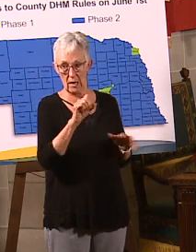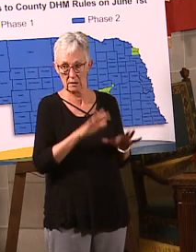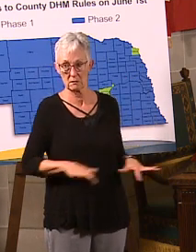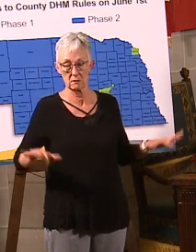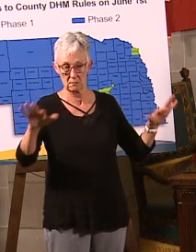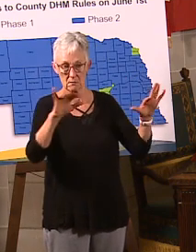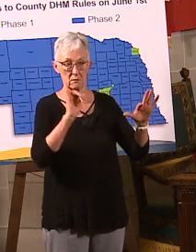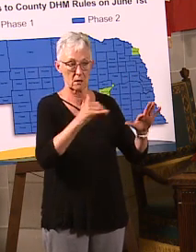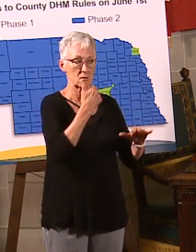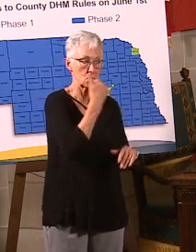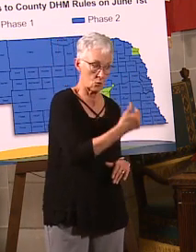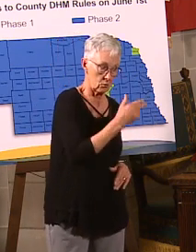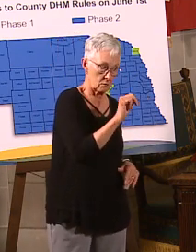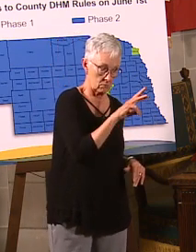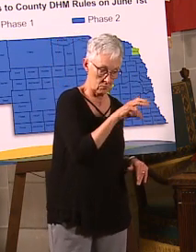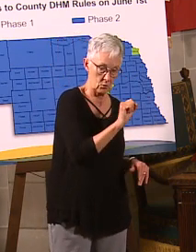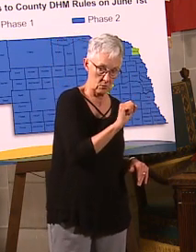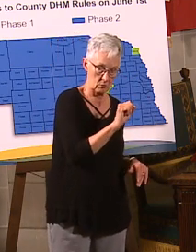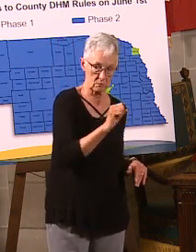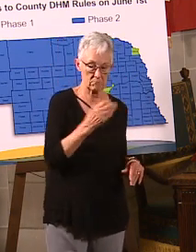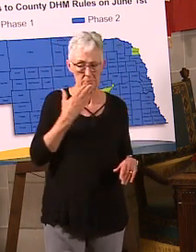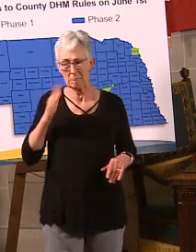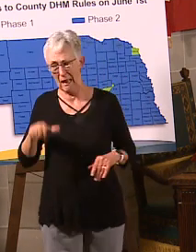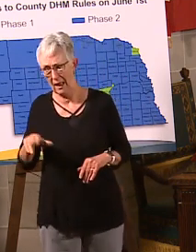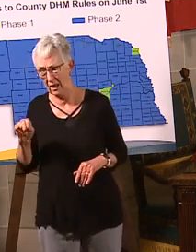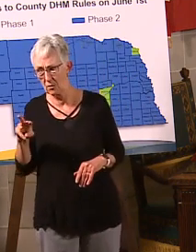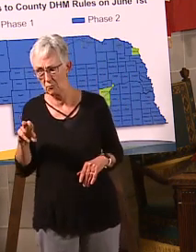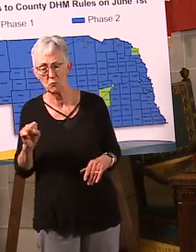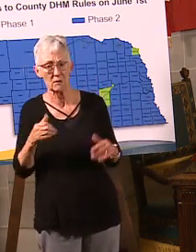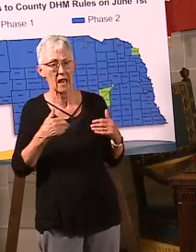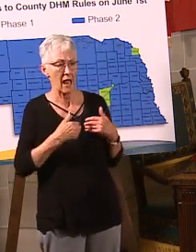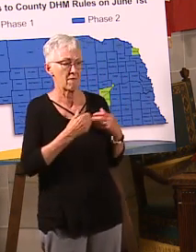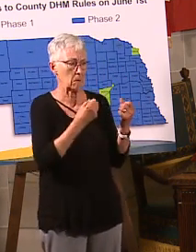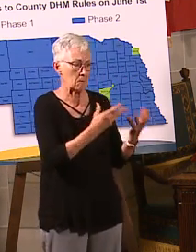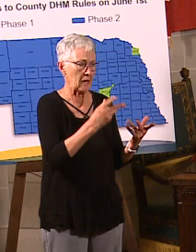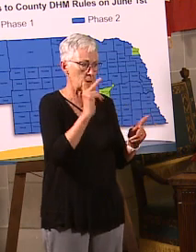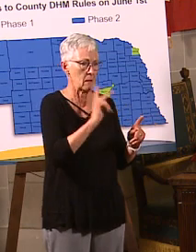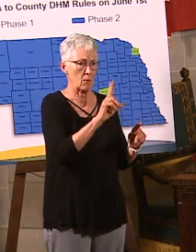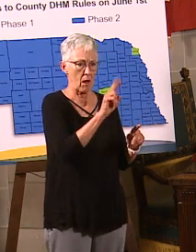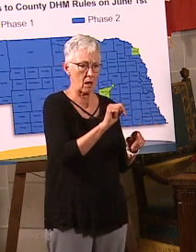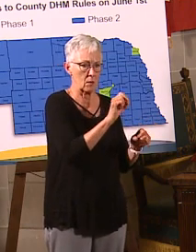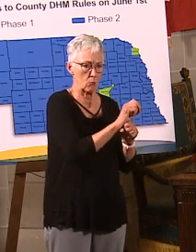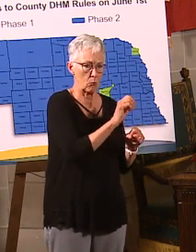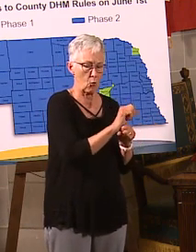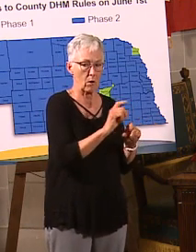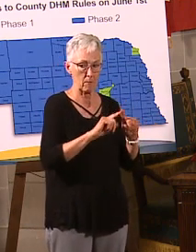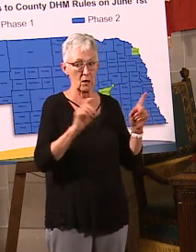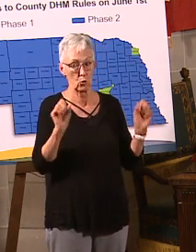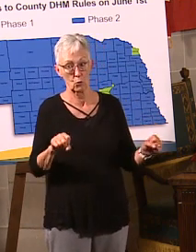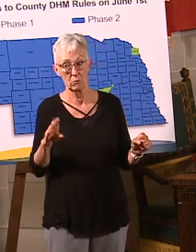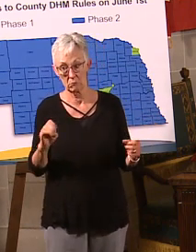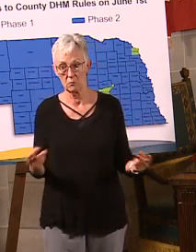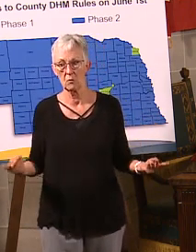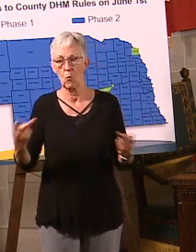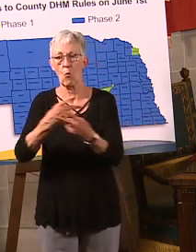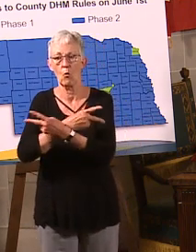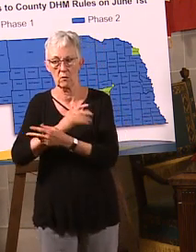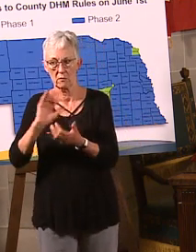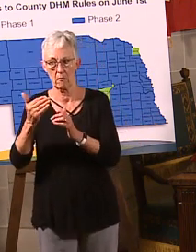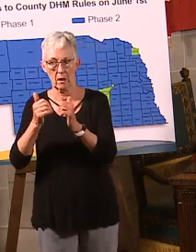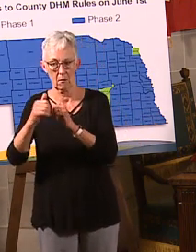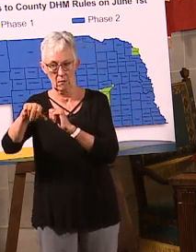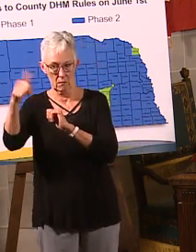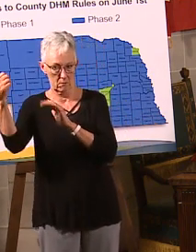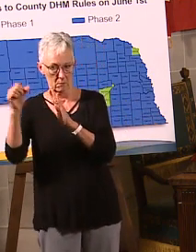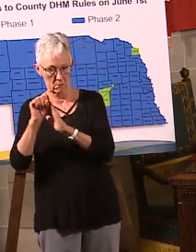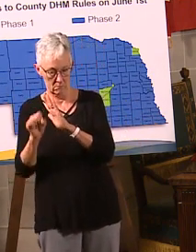news, bad news story. We've got a lot of people unemployed, but it's not as bad as it could be. And that's why, we're working very hard to make sure that